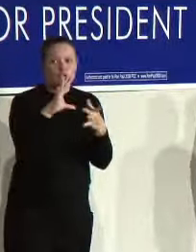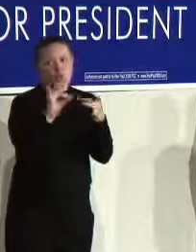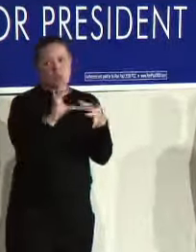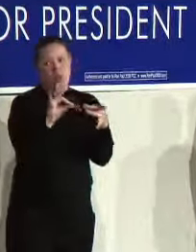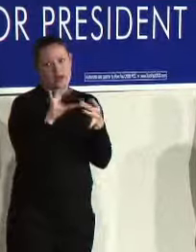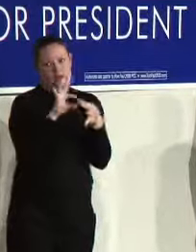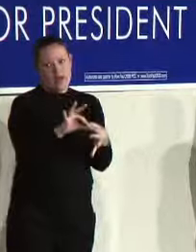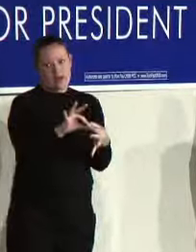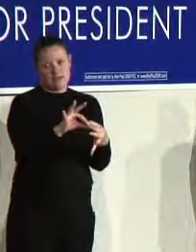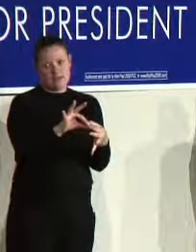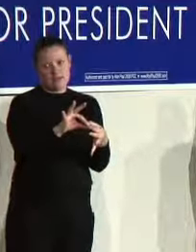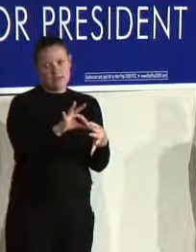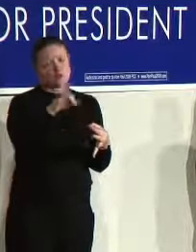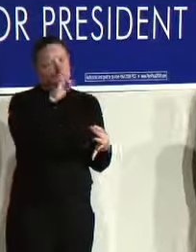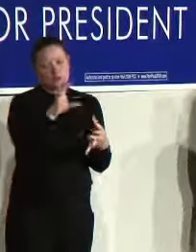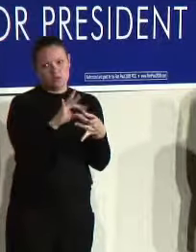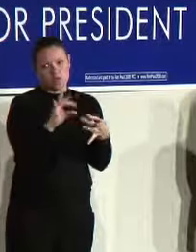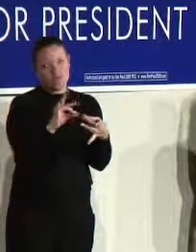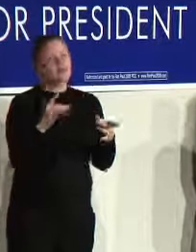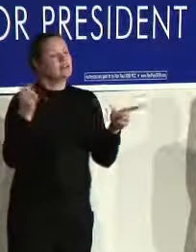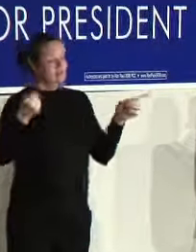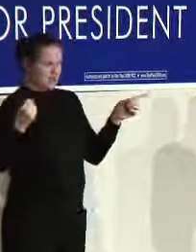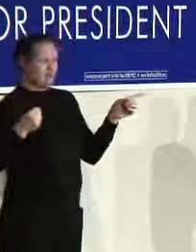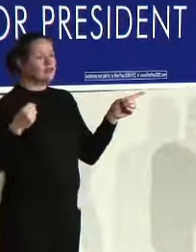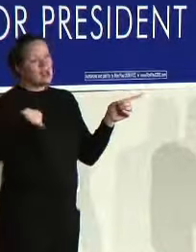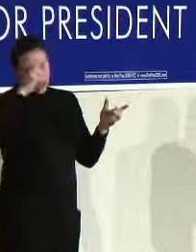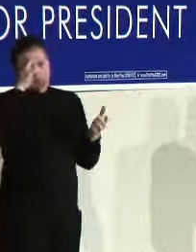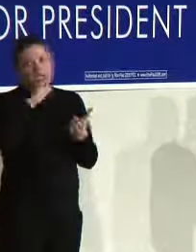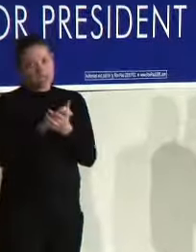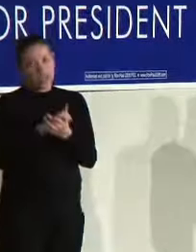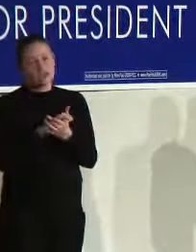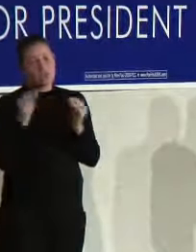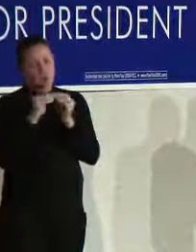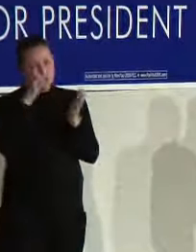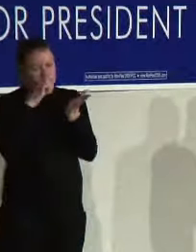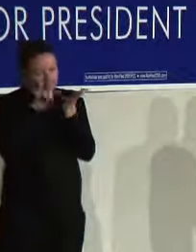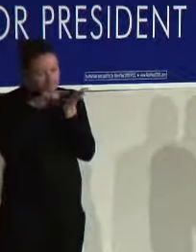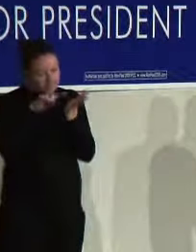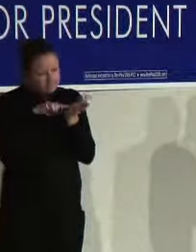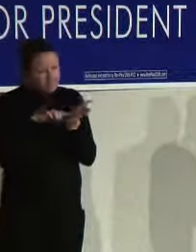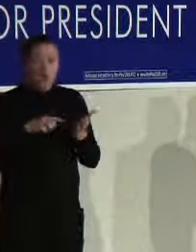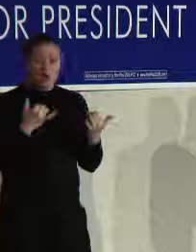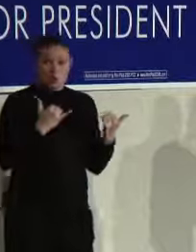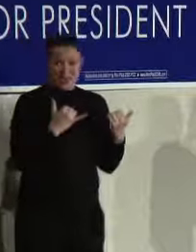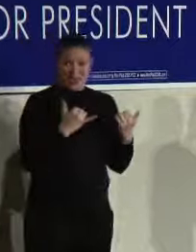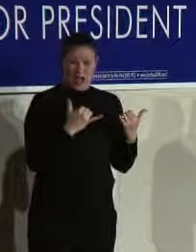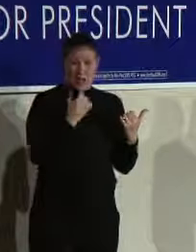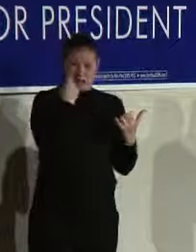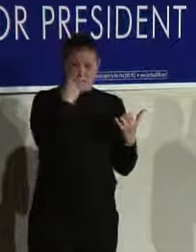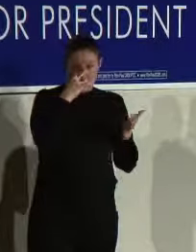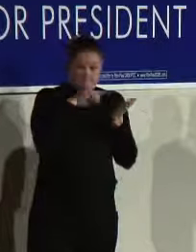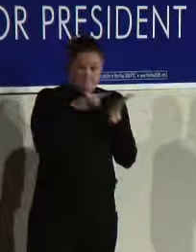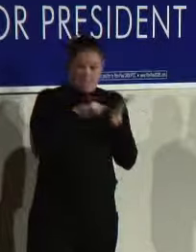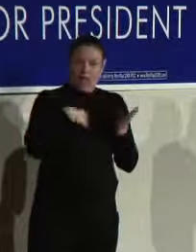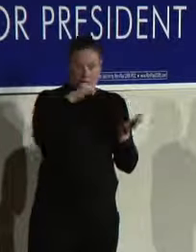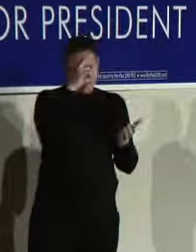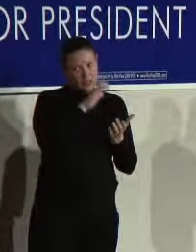Yes, I am for more investigation. I believe the investigation was a cover-up